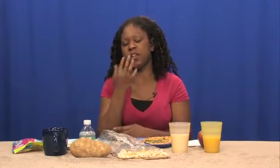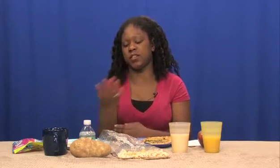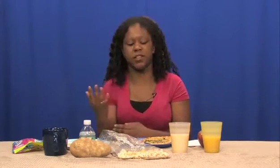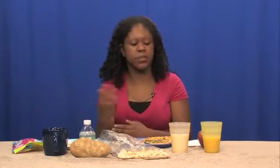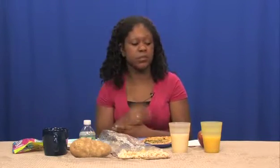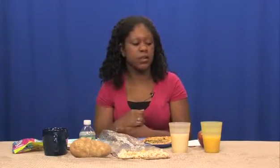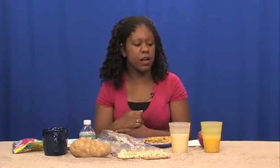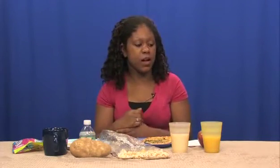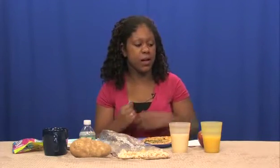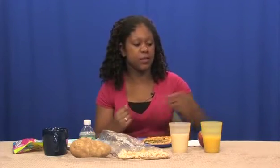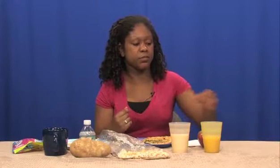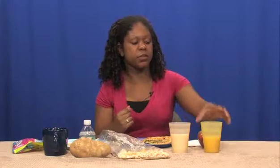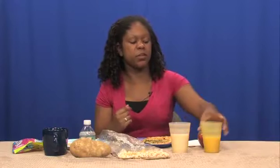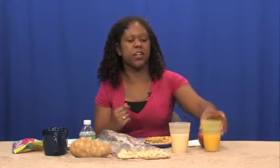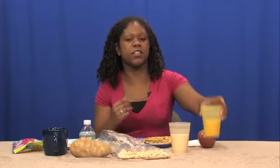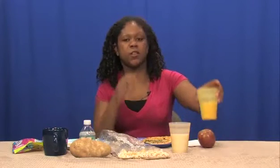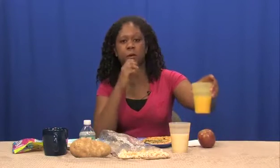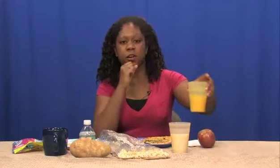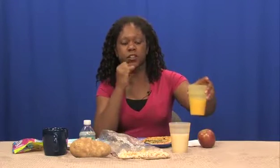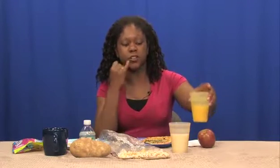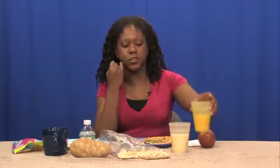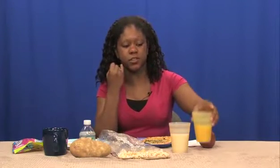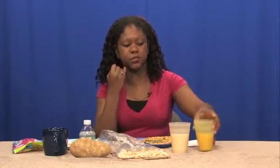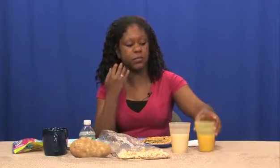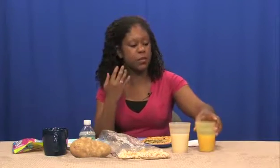is. So here's the orange juice.